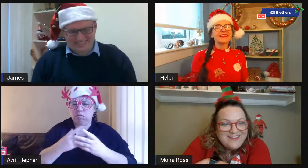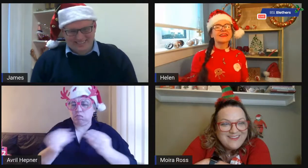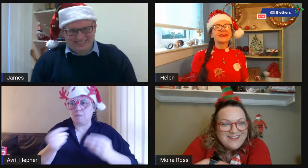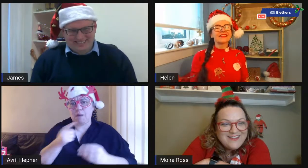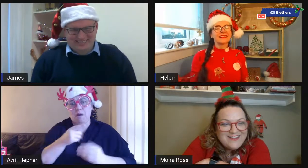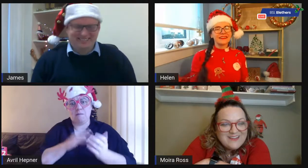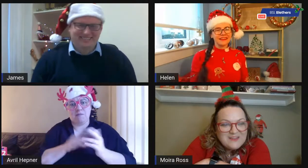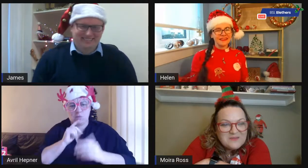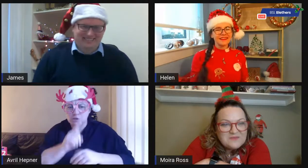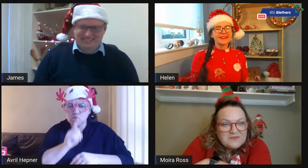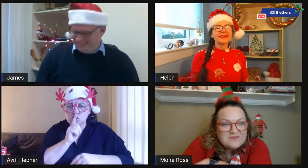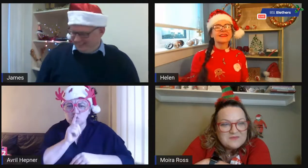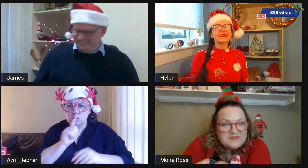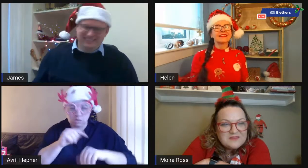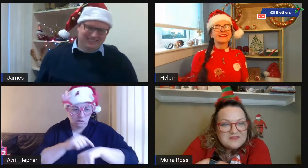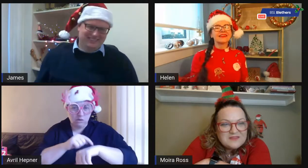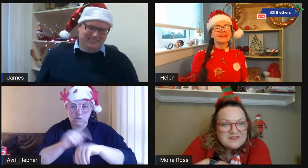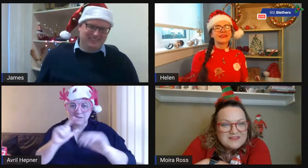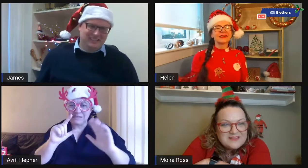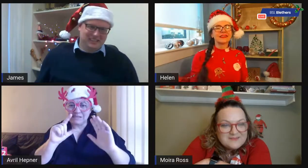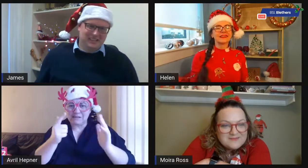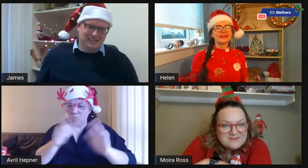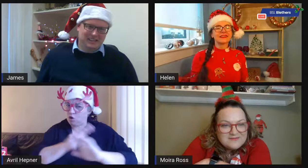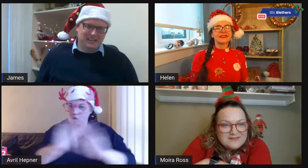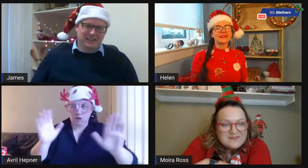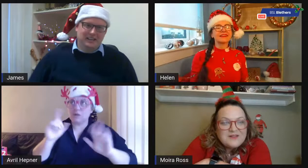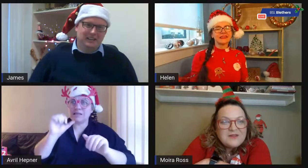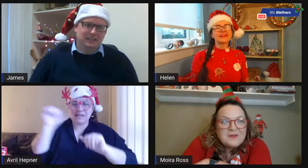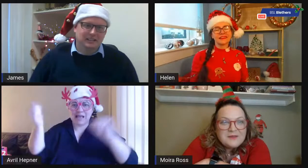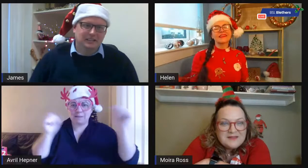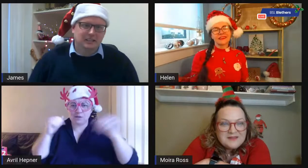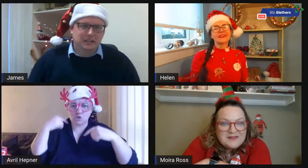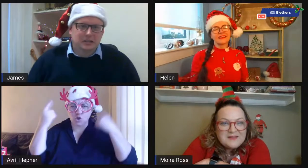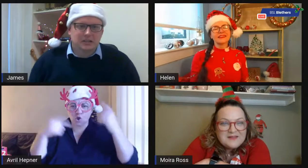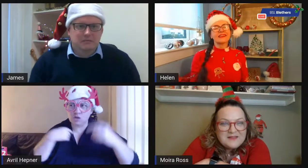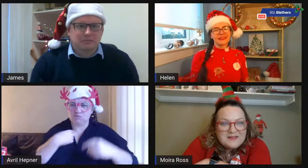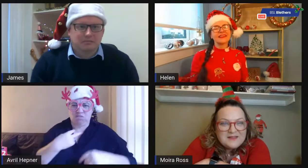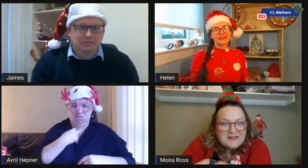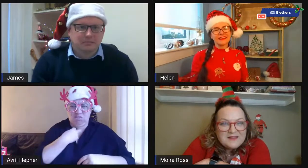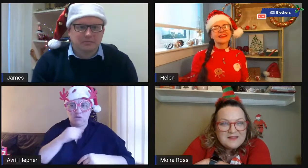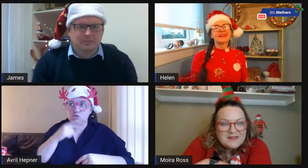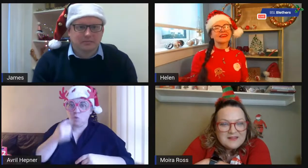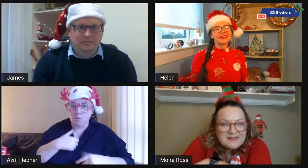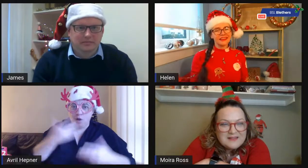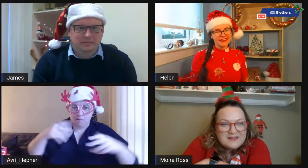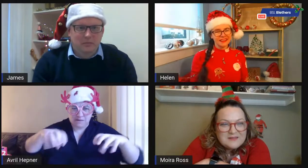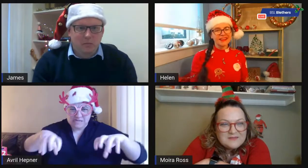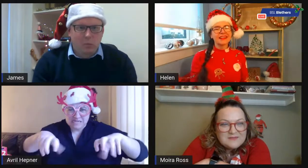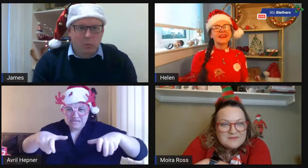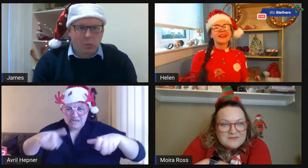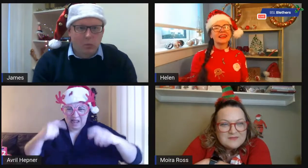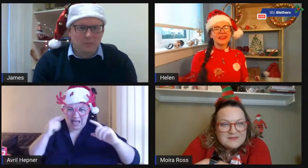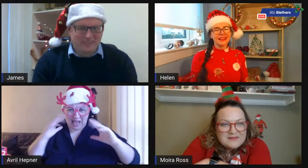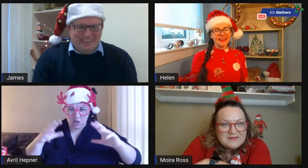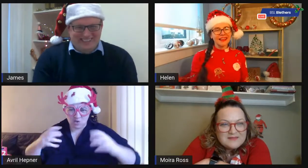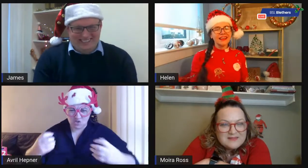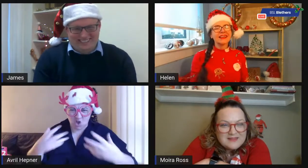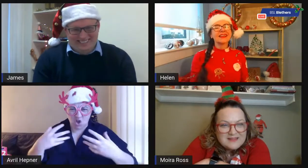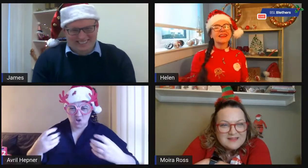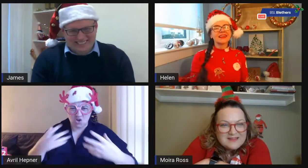great. I gave up after a while, but my dad used to say, you have to turn that thing off at 7 o'clock because of the neighbours, because I'm sure